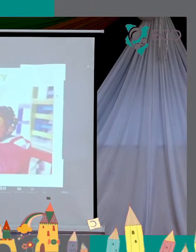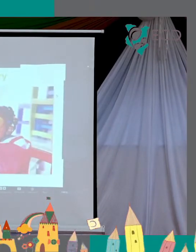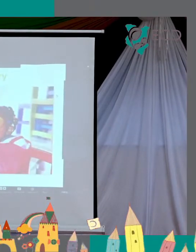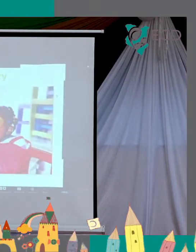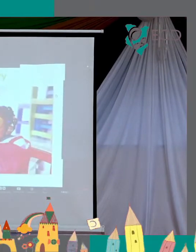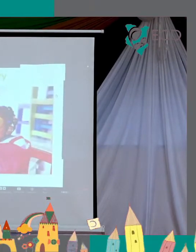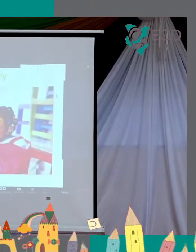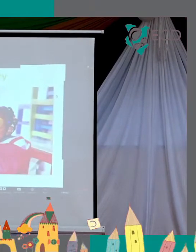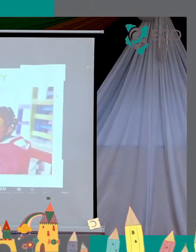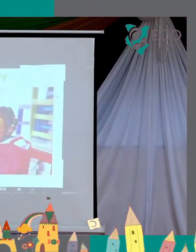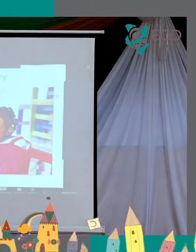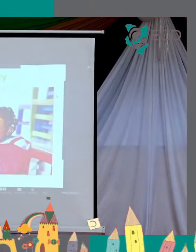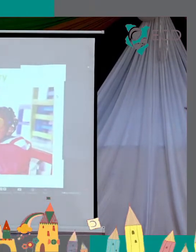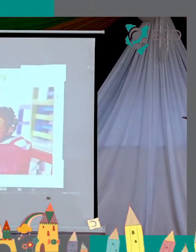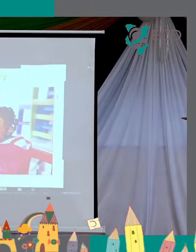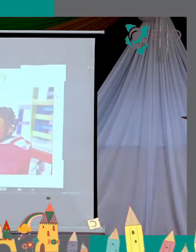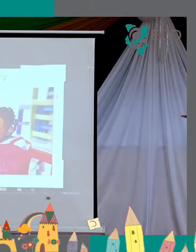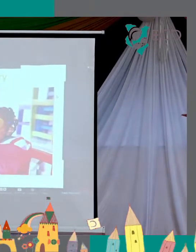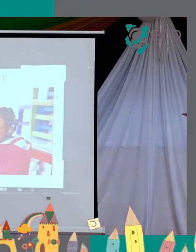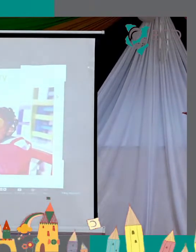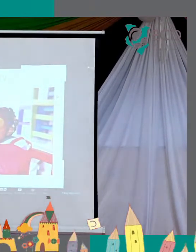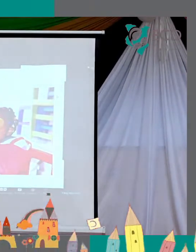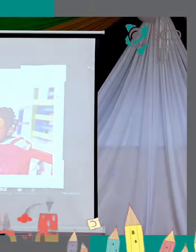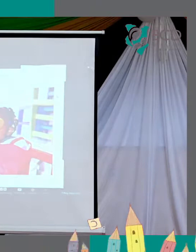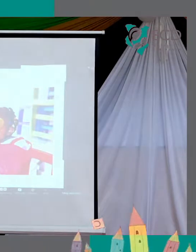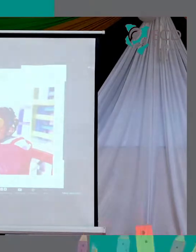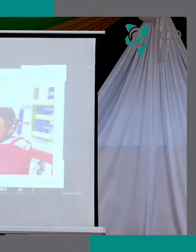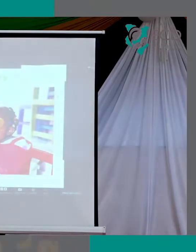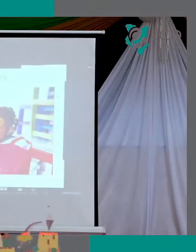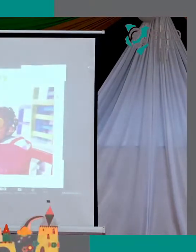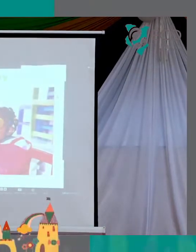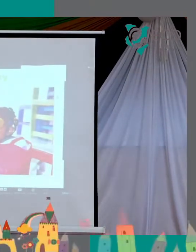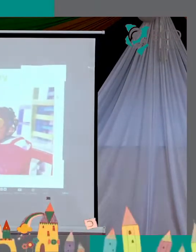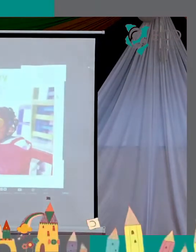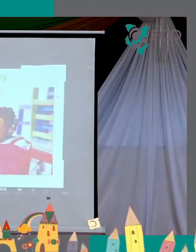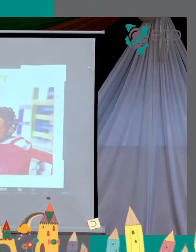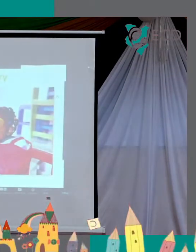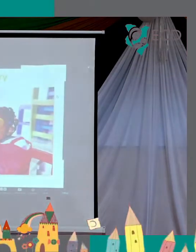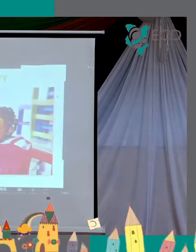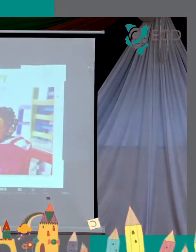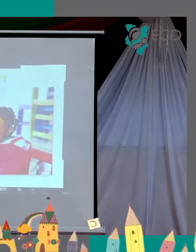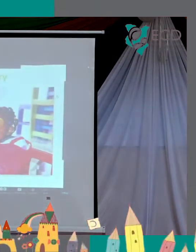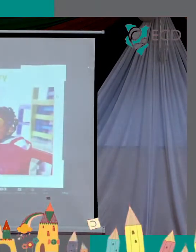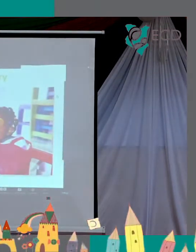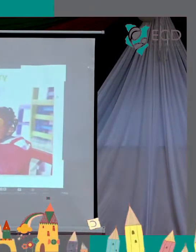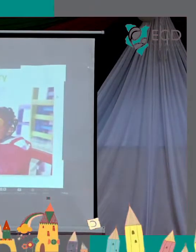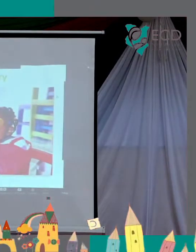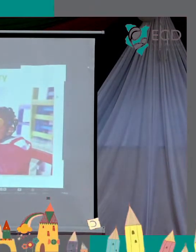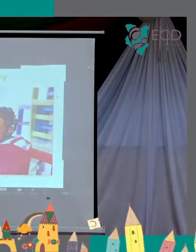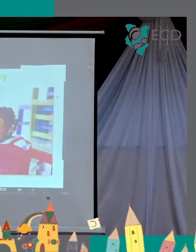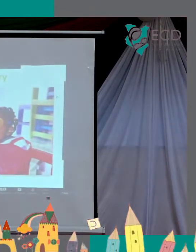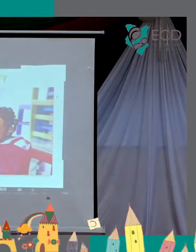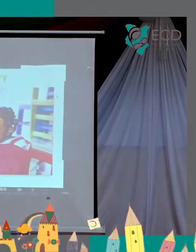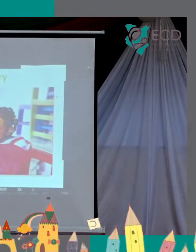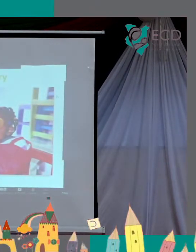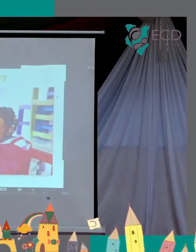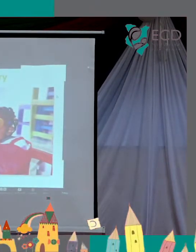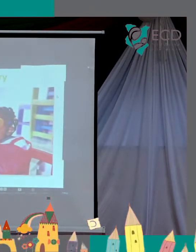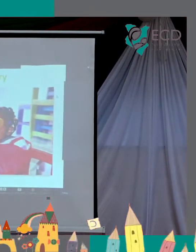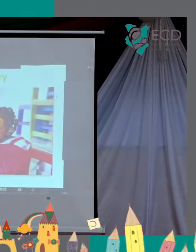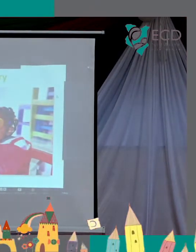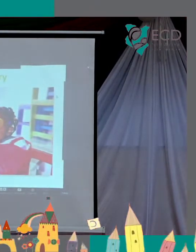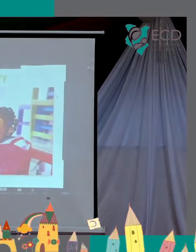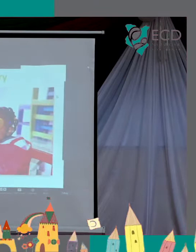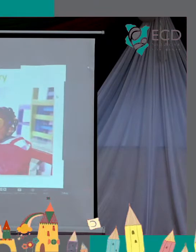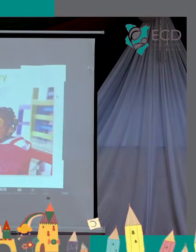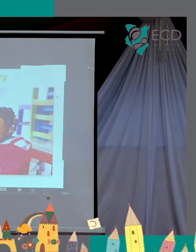the baby. The link between the community and us, the mother. So this child belongs to us because we hold the